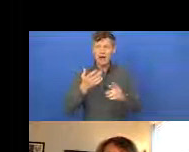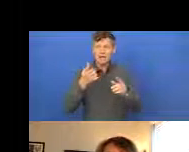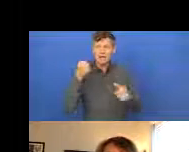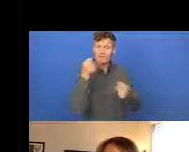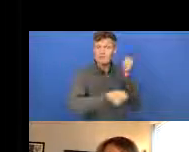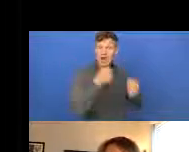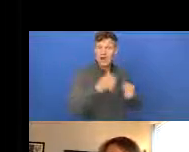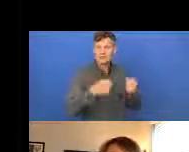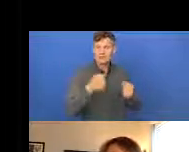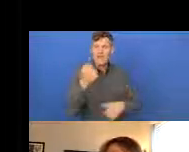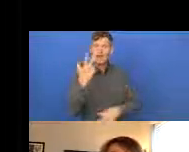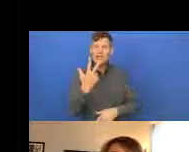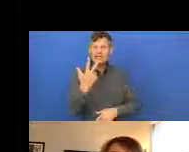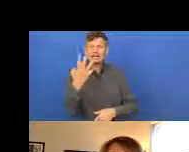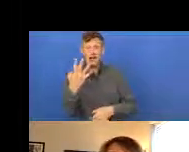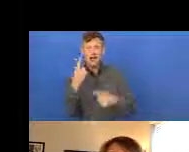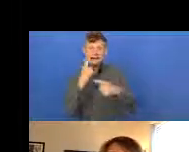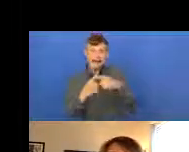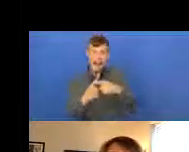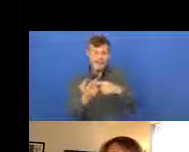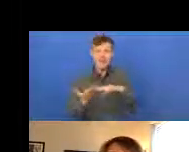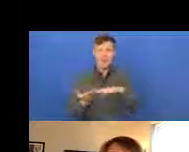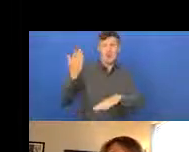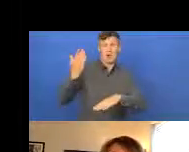school, in their communities, or in other settings.